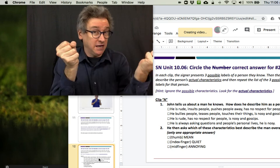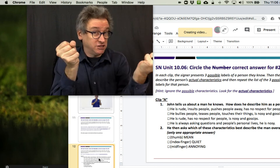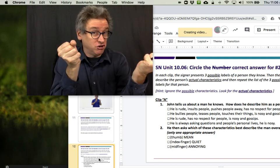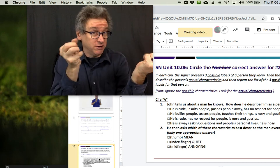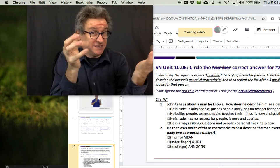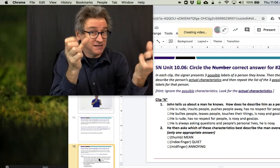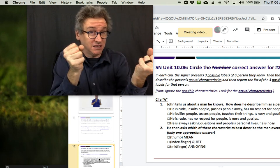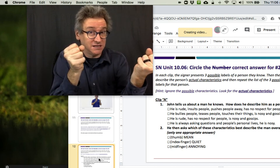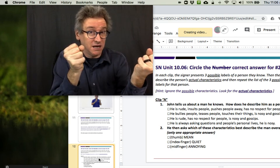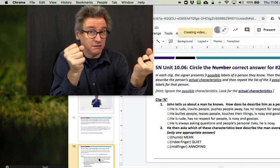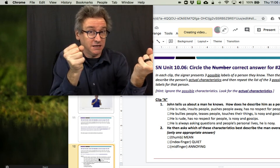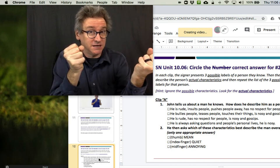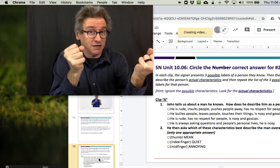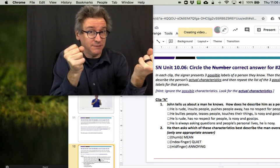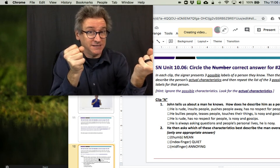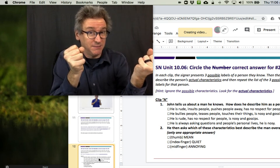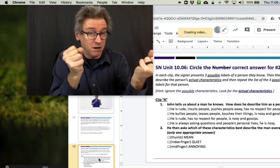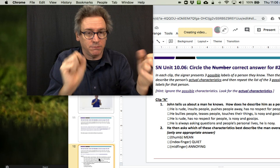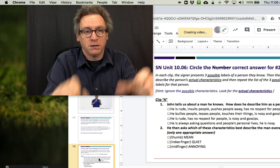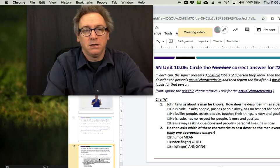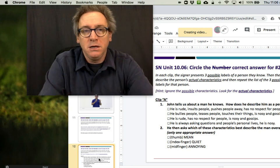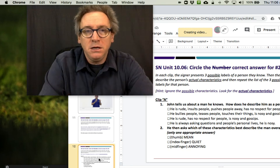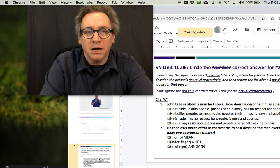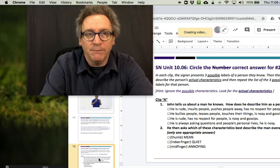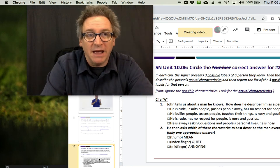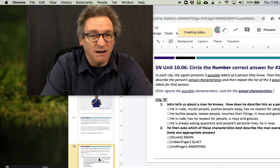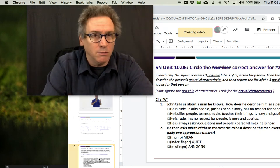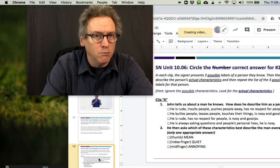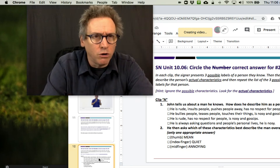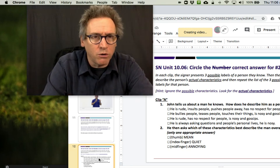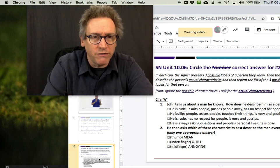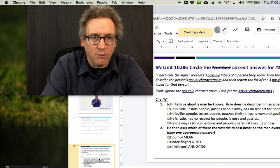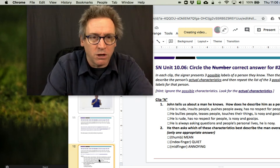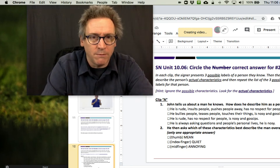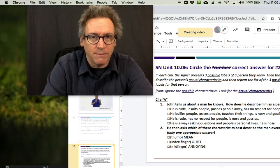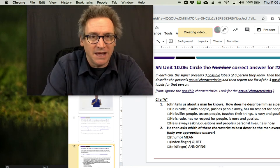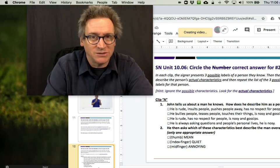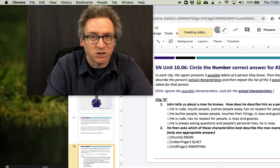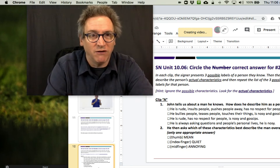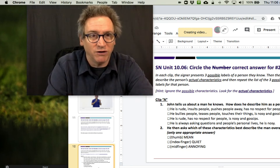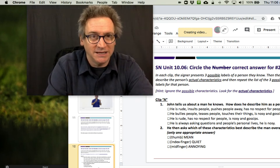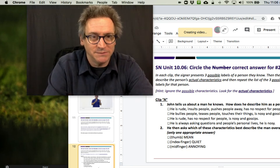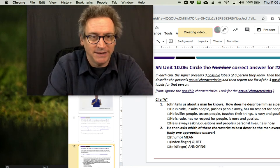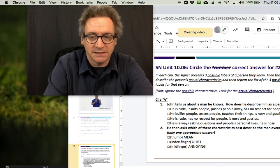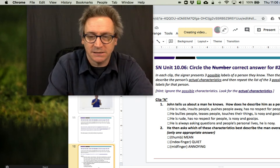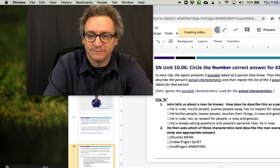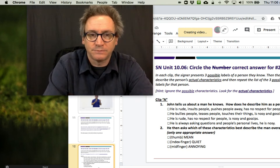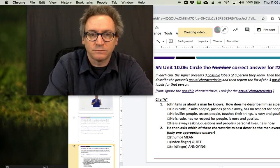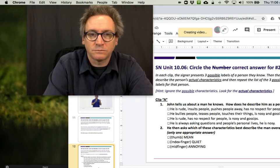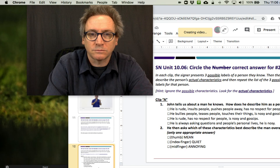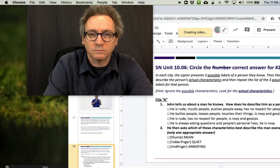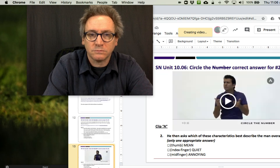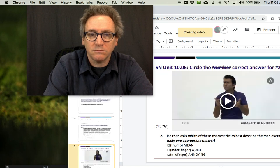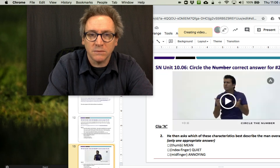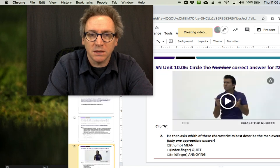sign, it's going to be solid sign. It's not going to be SIMCO. And more of that will come as we're covering these bases.